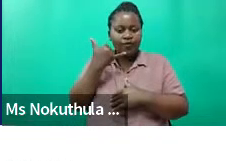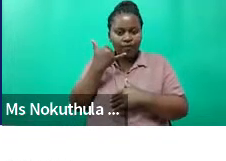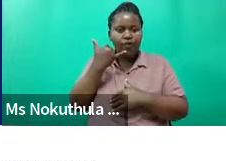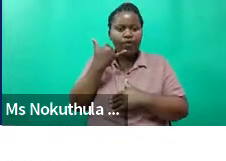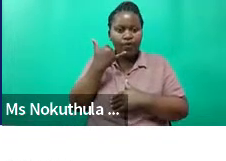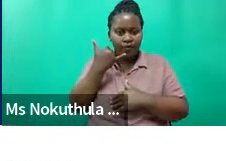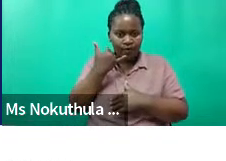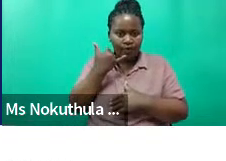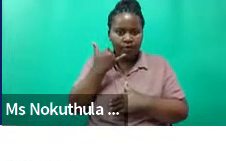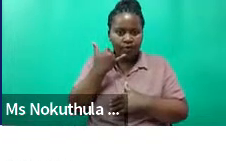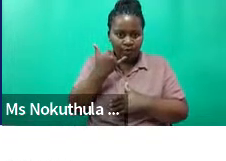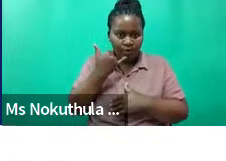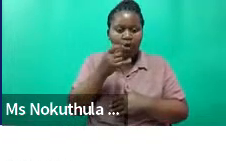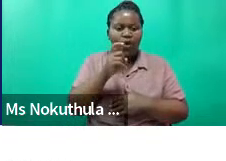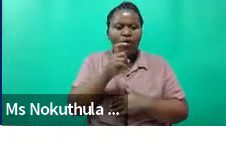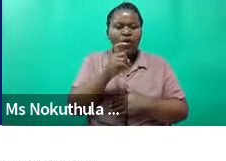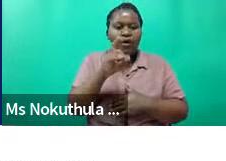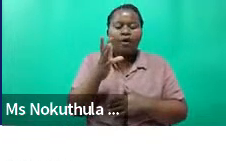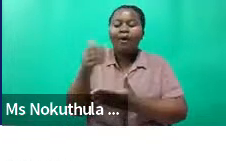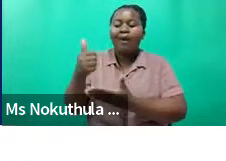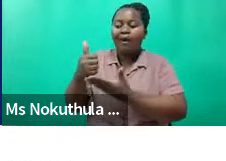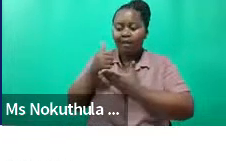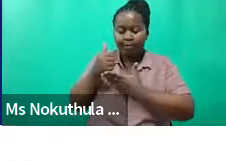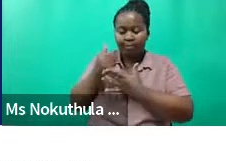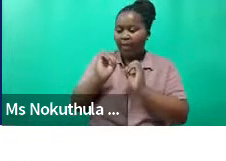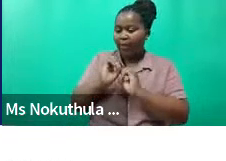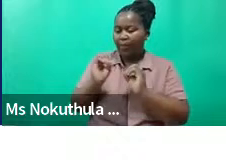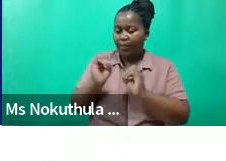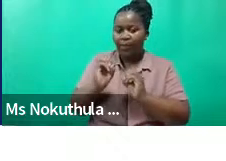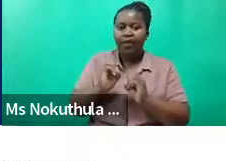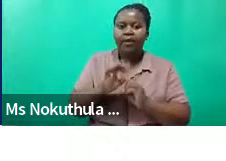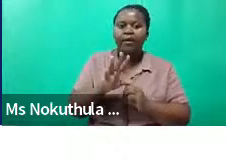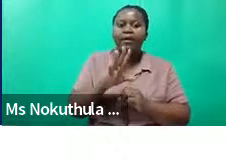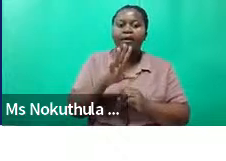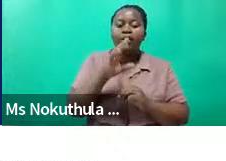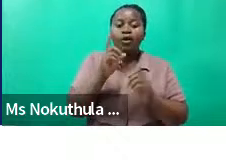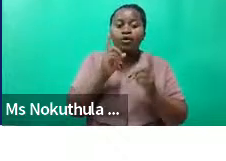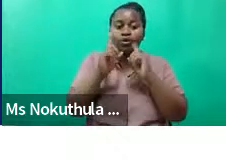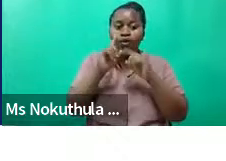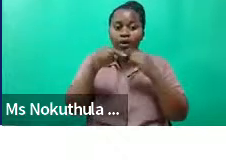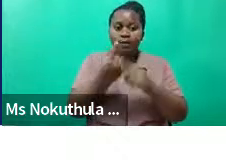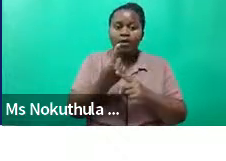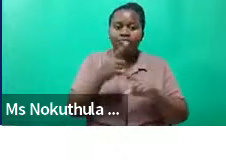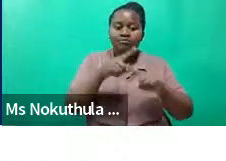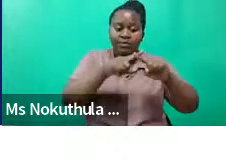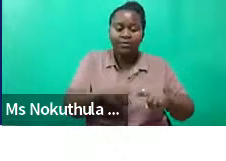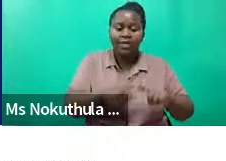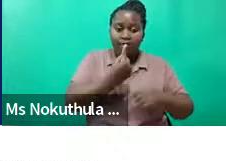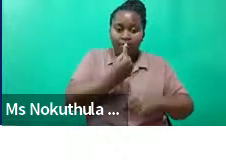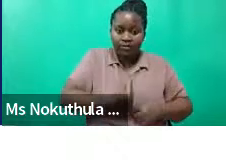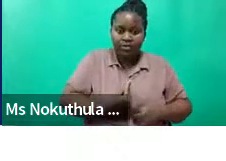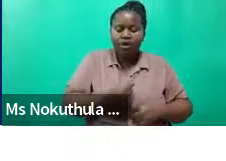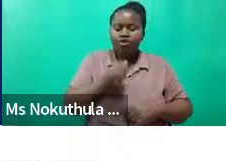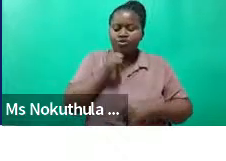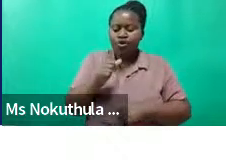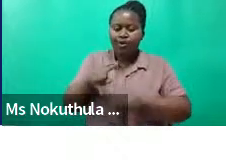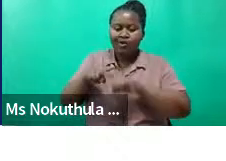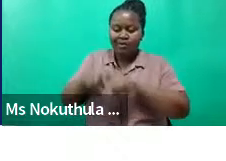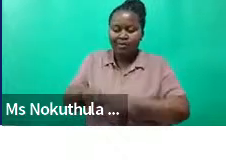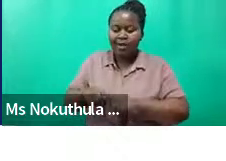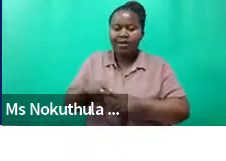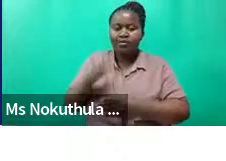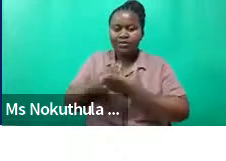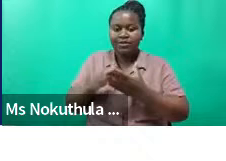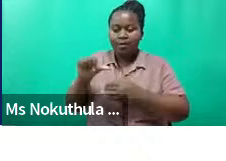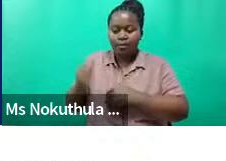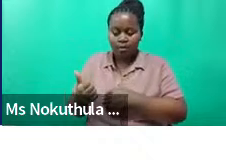of others. And so that then talks about depending on oneself and not being dependent on somebody else